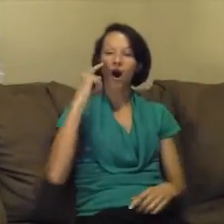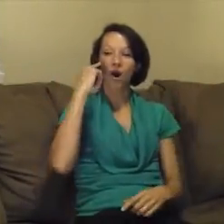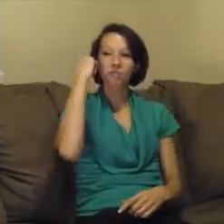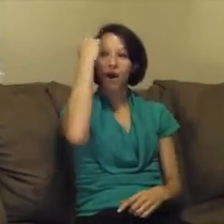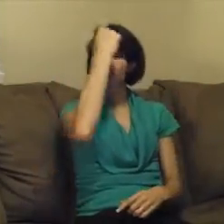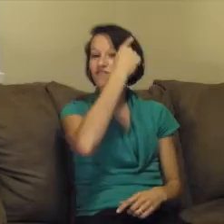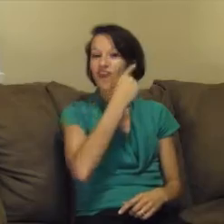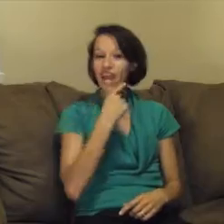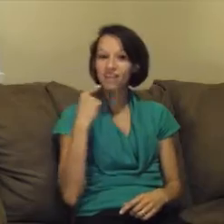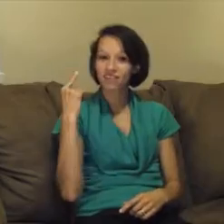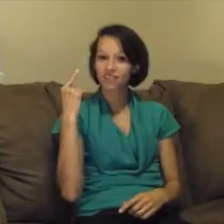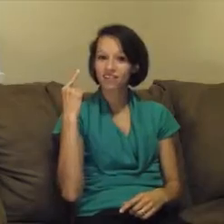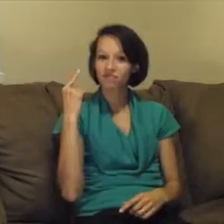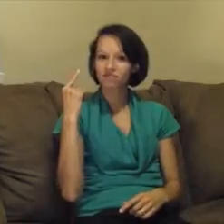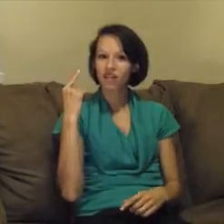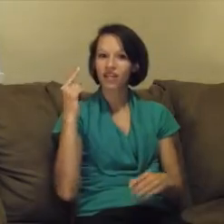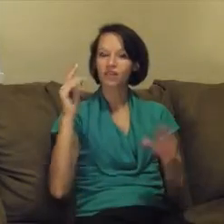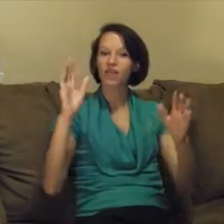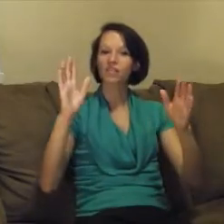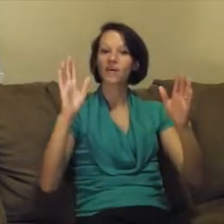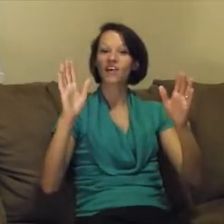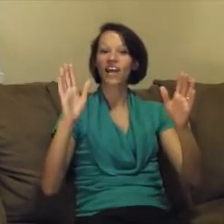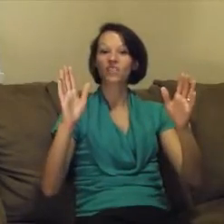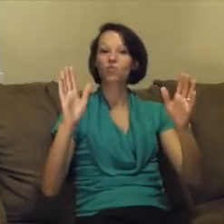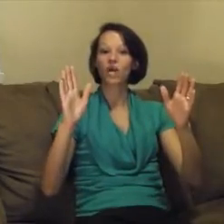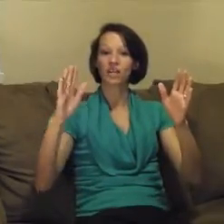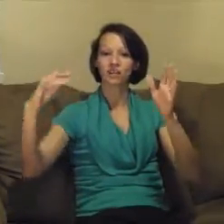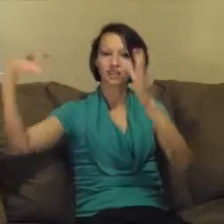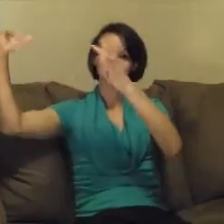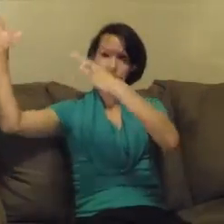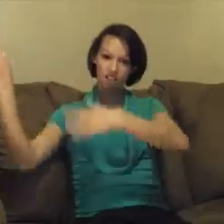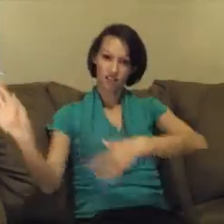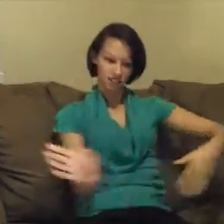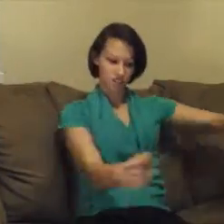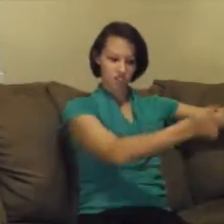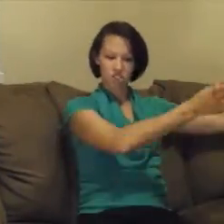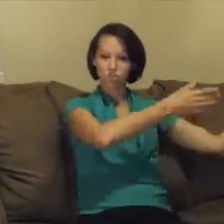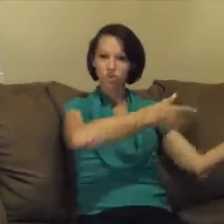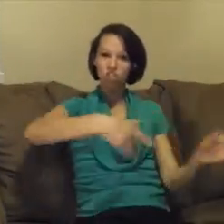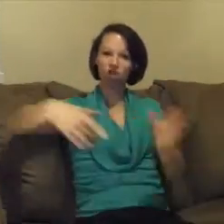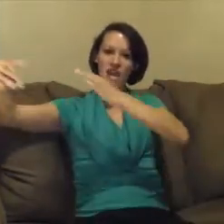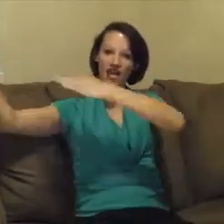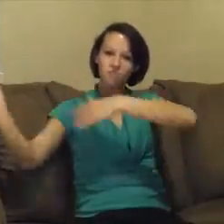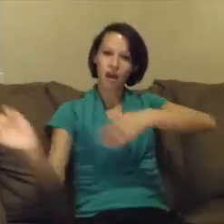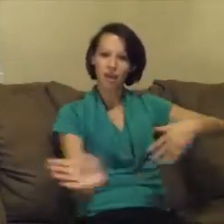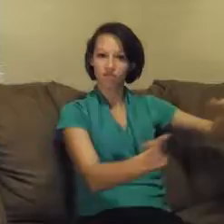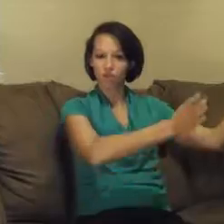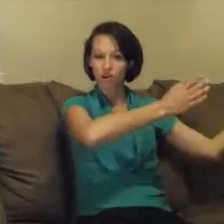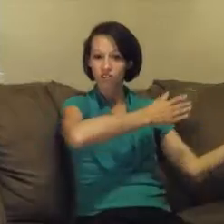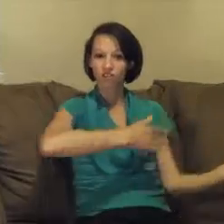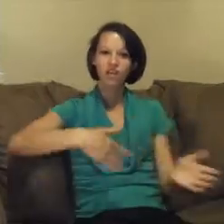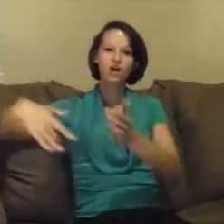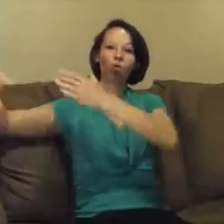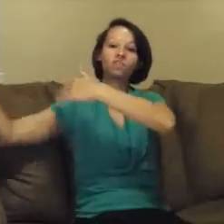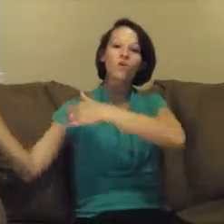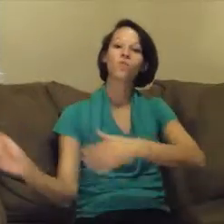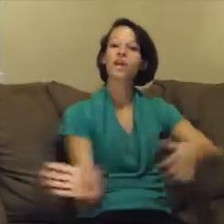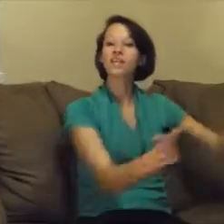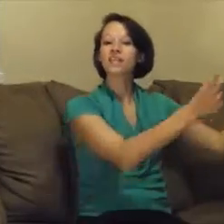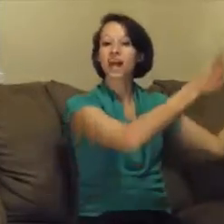on my face. Now we get to make our hands wind. Just swish your hands back and forth. Or the wind as